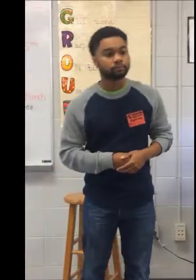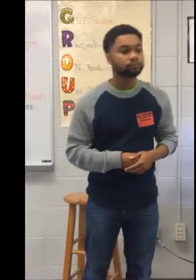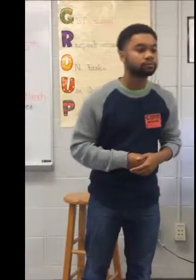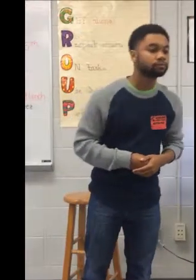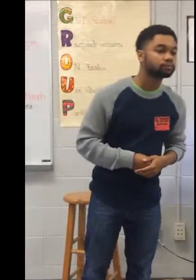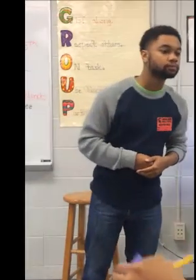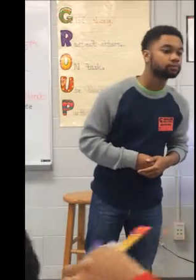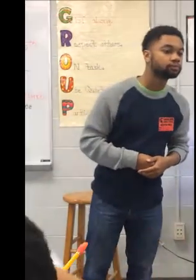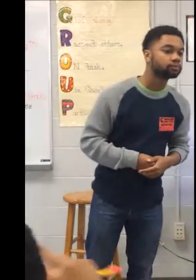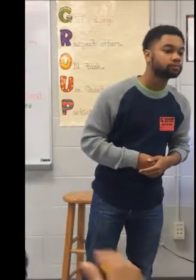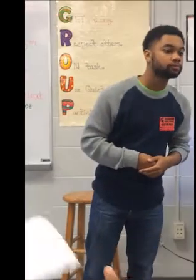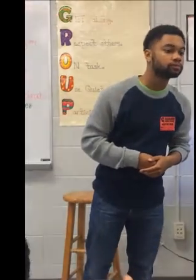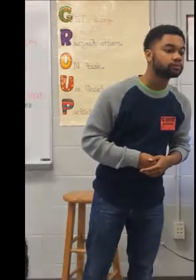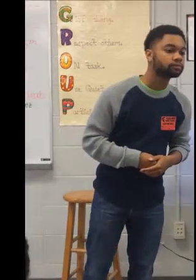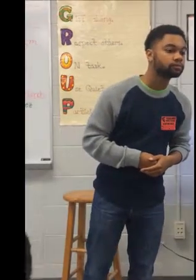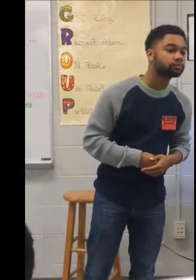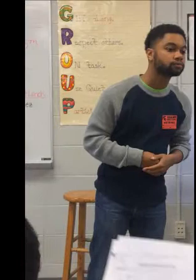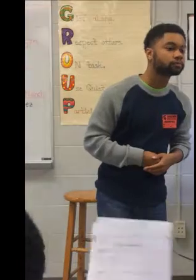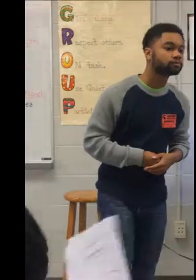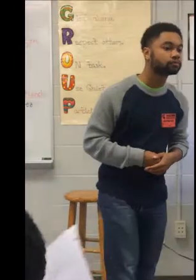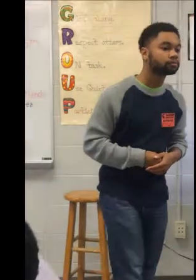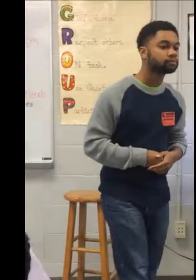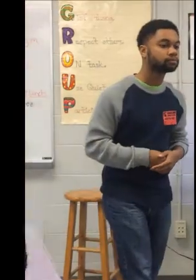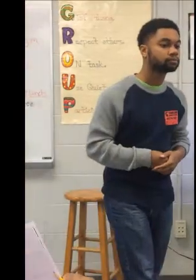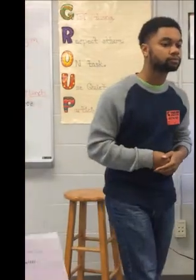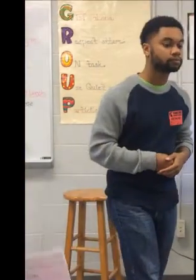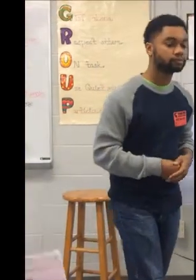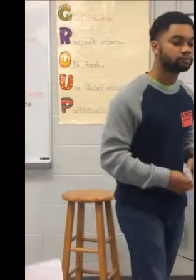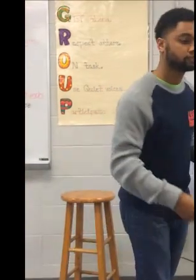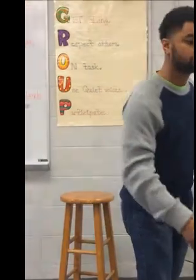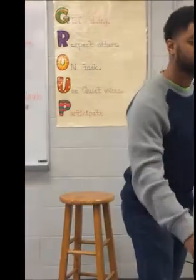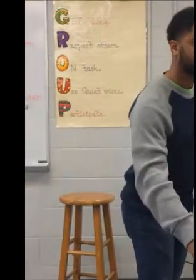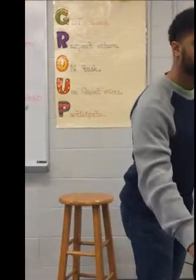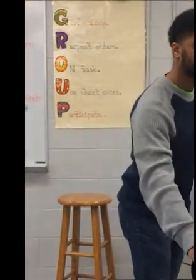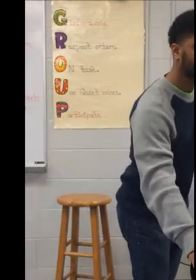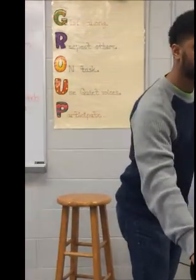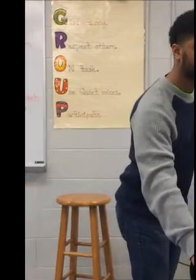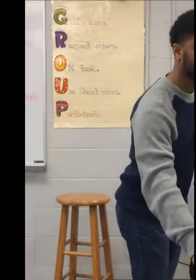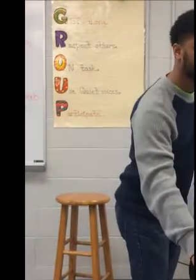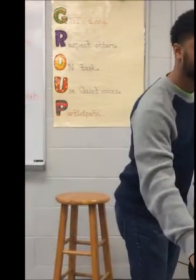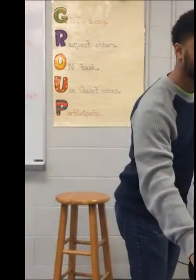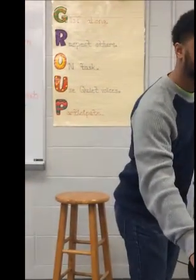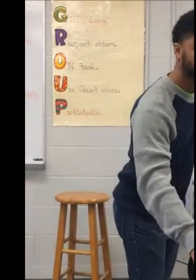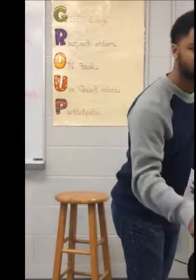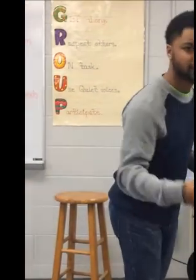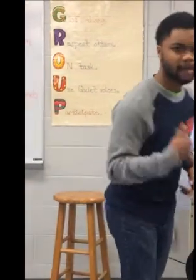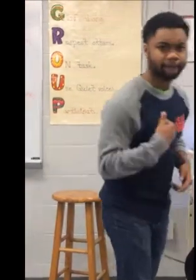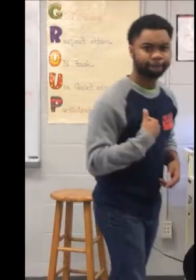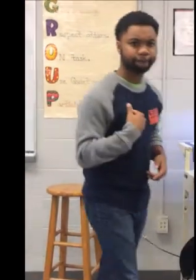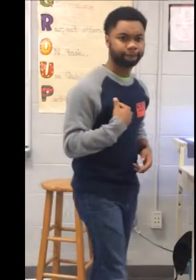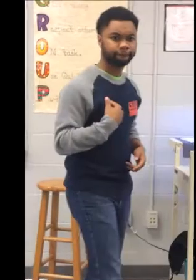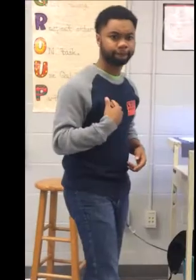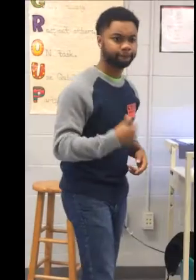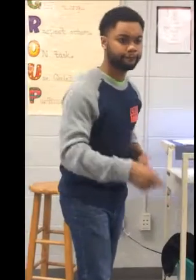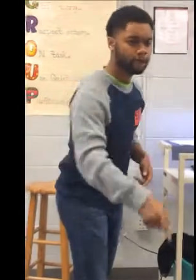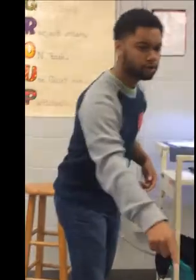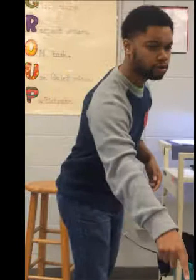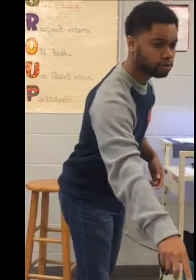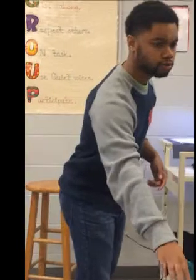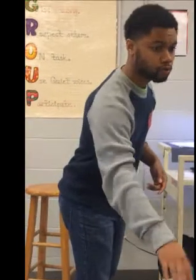First question I asked you was how many cubes are there in the rectangular prism? 42. But what did I ask you right here? How many cubes